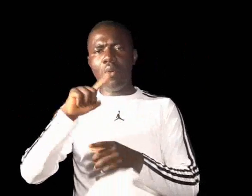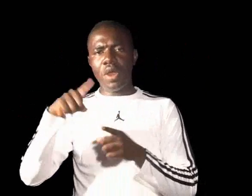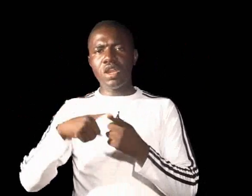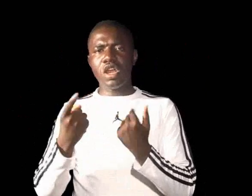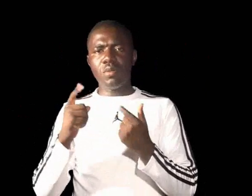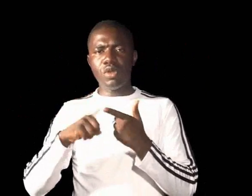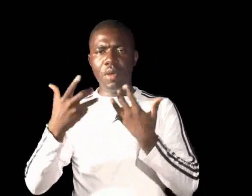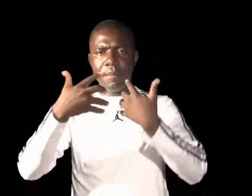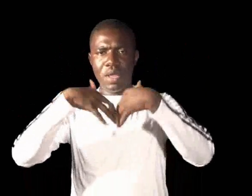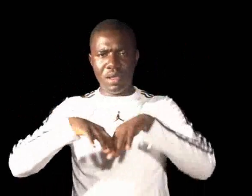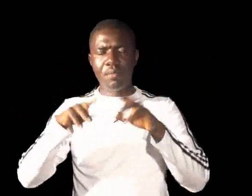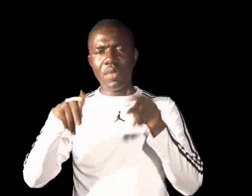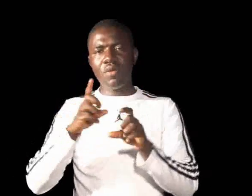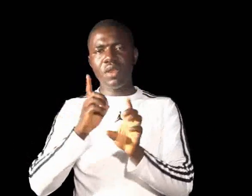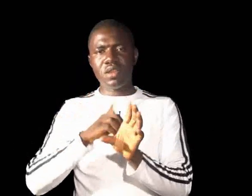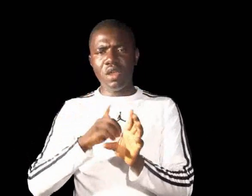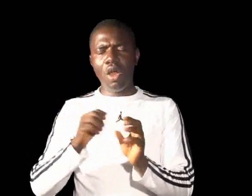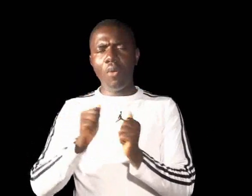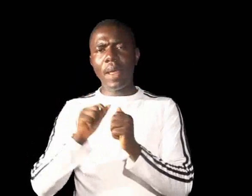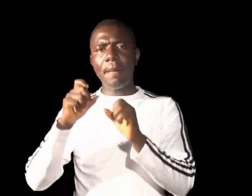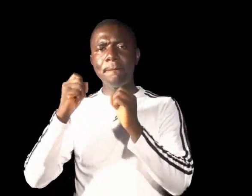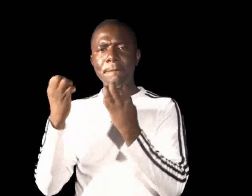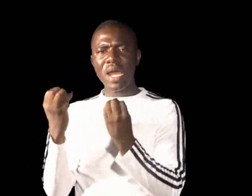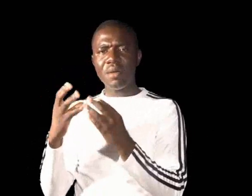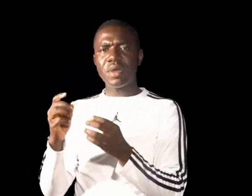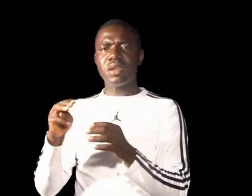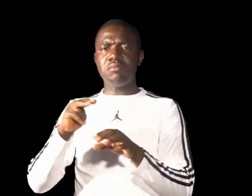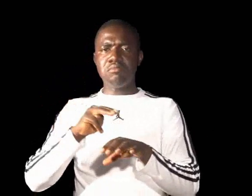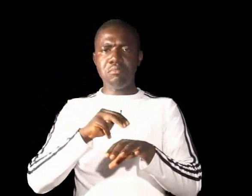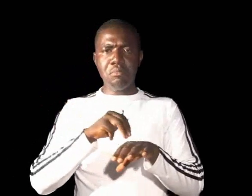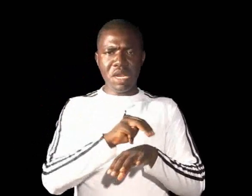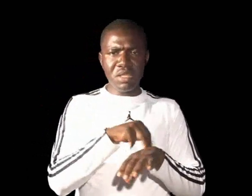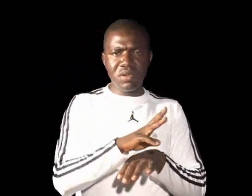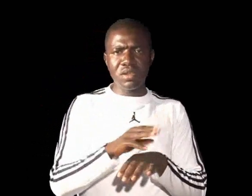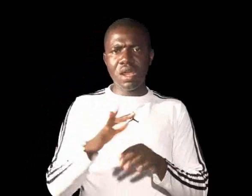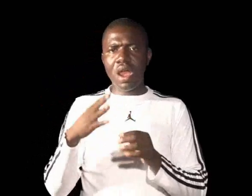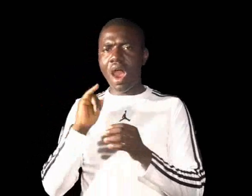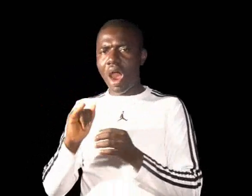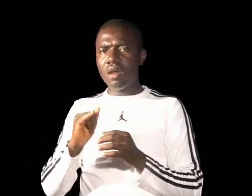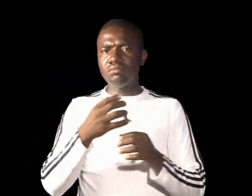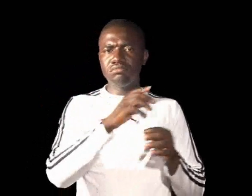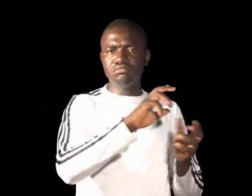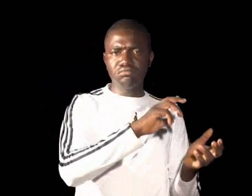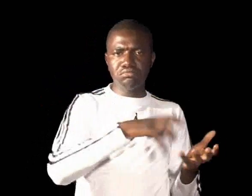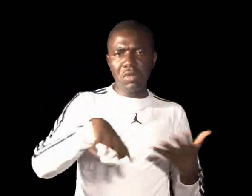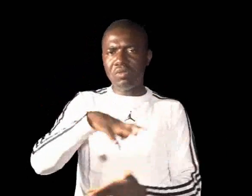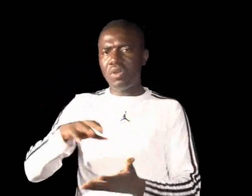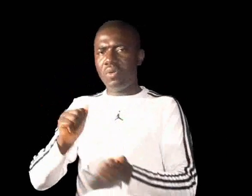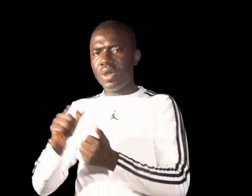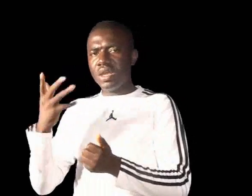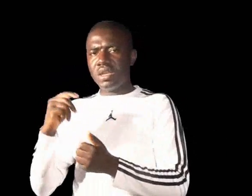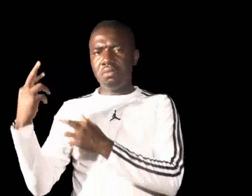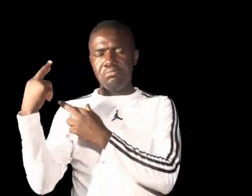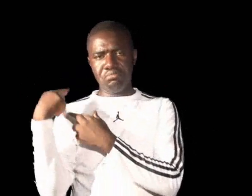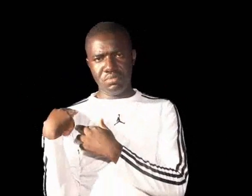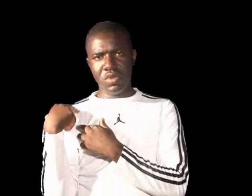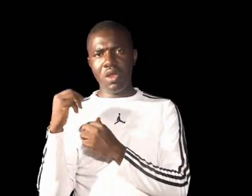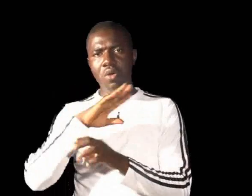mainstreaming disability, with various ministries shirking their responsibilities for addressing the concerns of persons with disabilities within